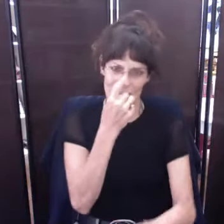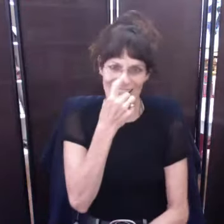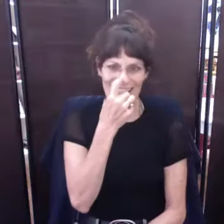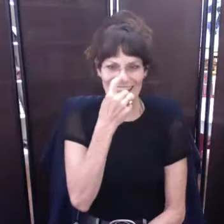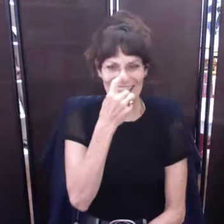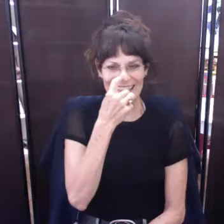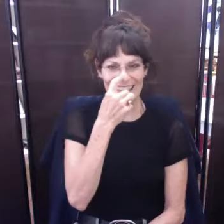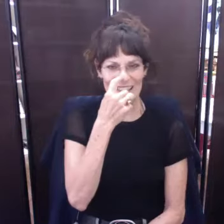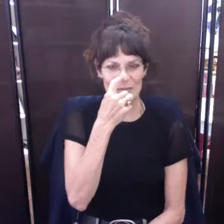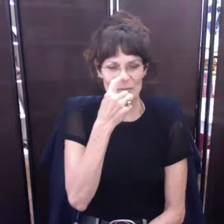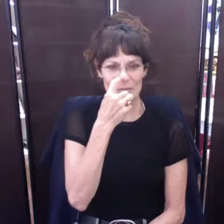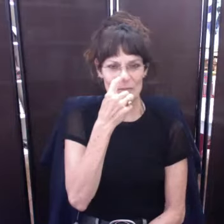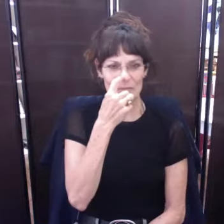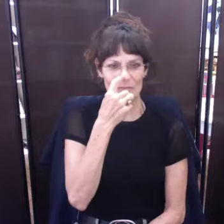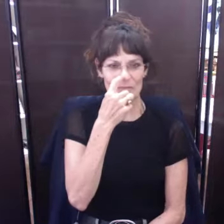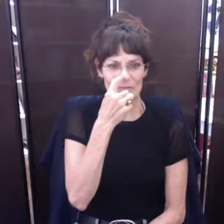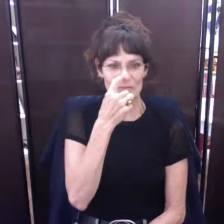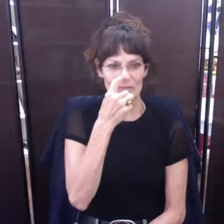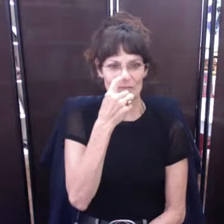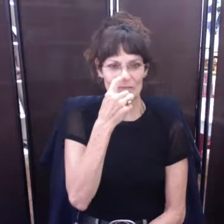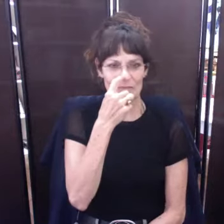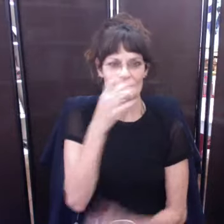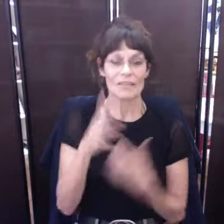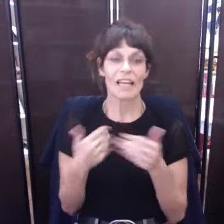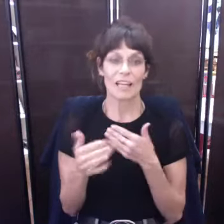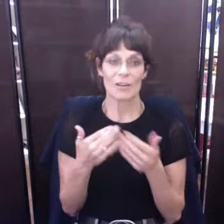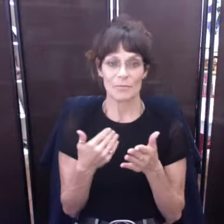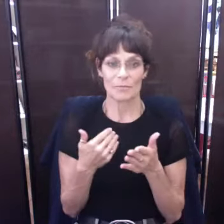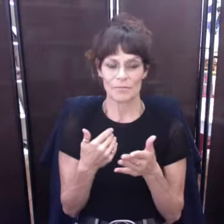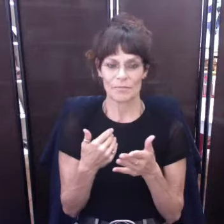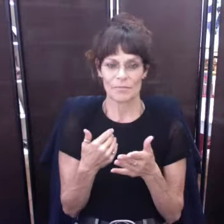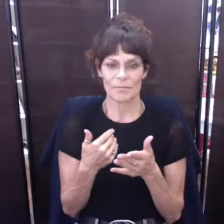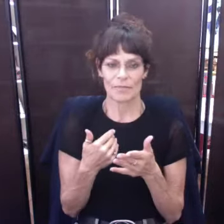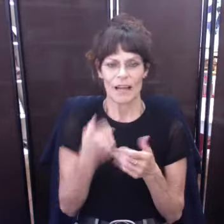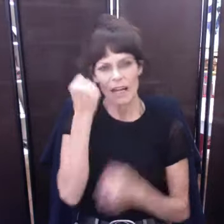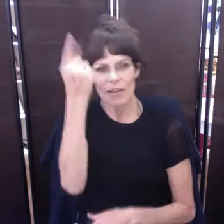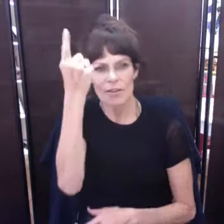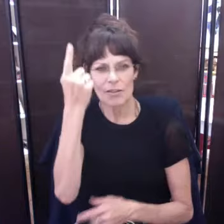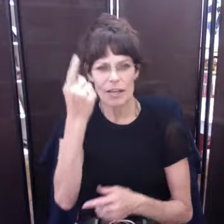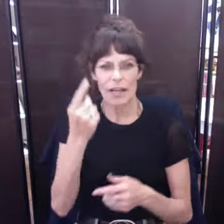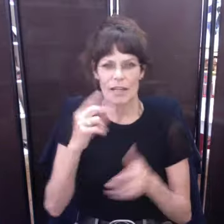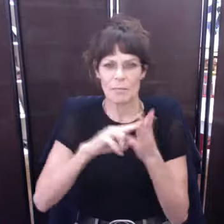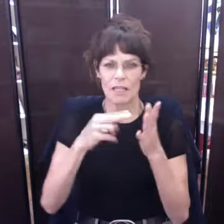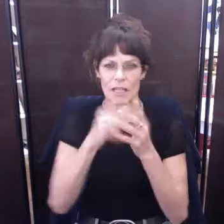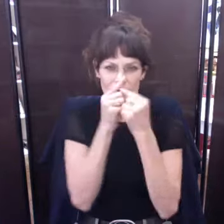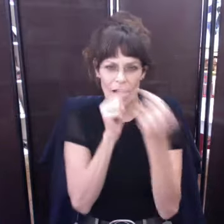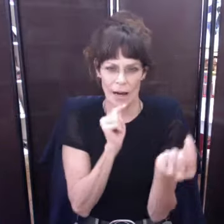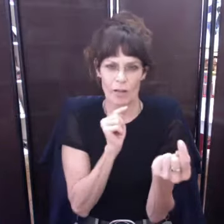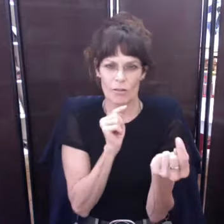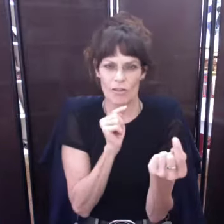anymore. Um, Anywho, so I get what an allergy is today. I know that once